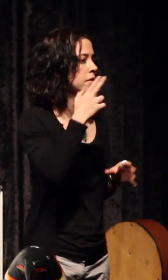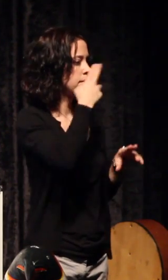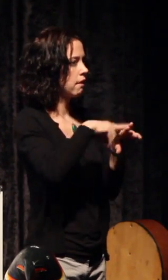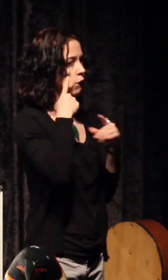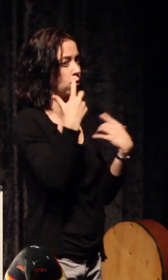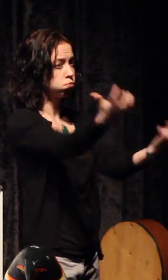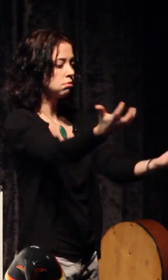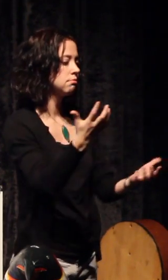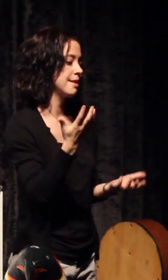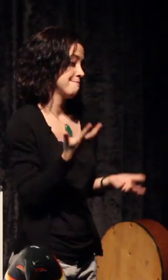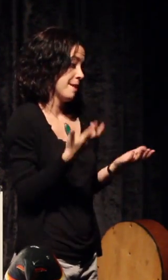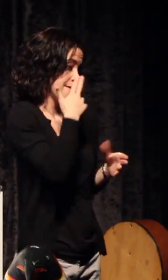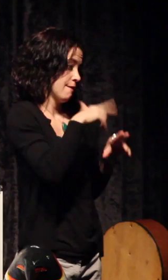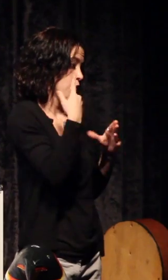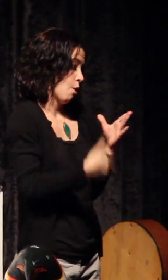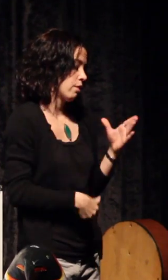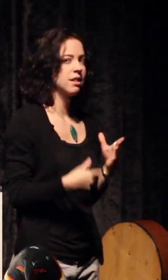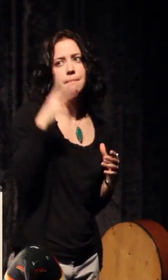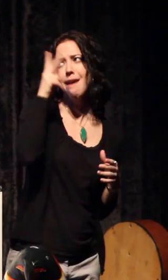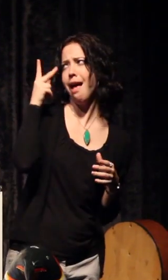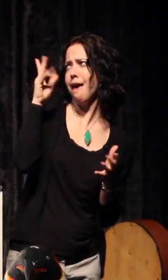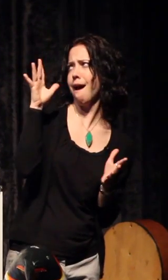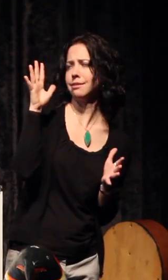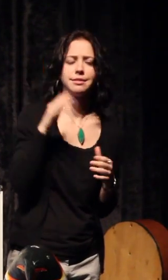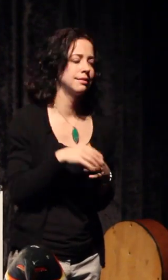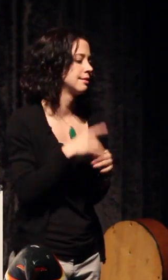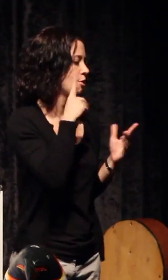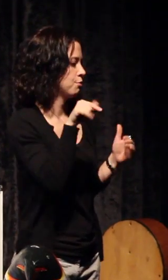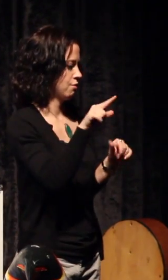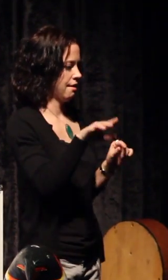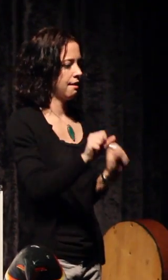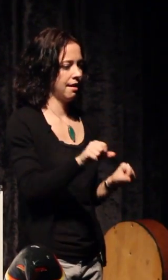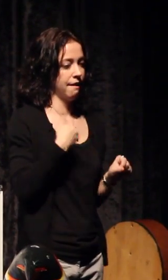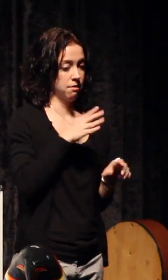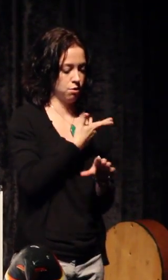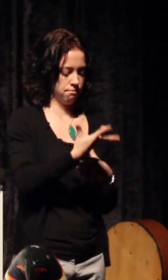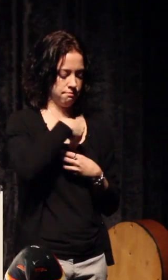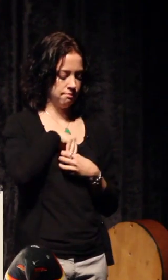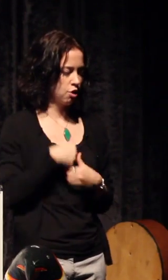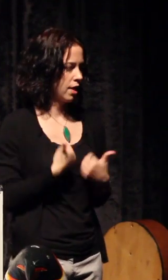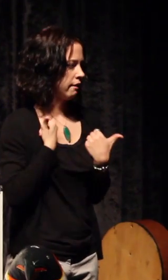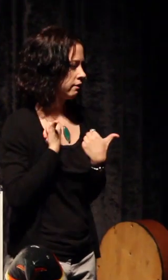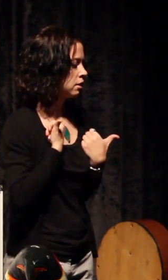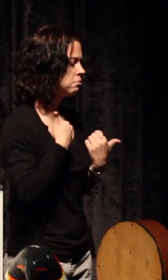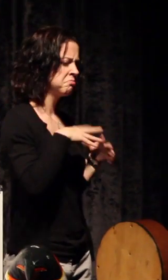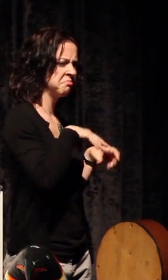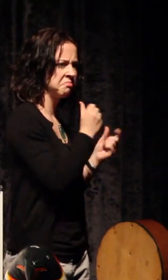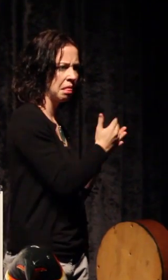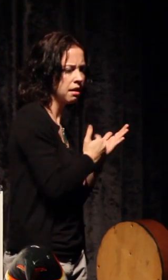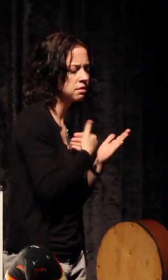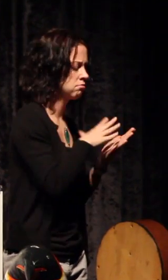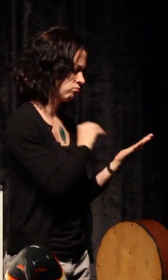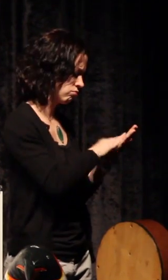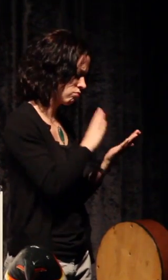maybe even both. So I hope that all of you can find a way to put music into your life, take a lesson, learn an instrument, do